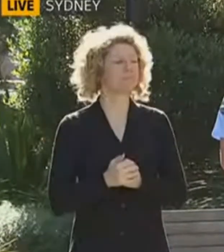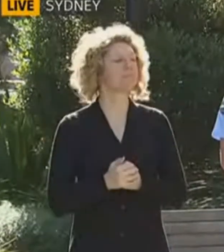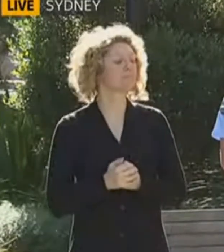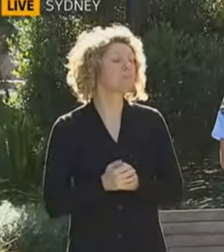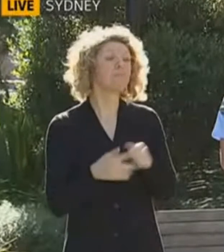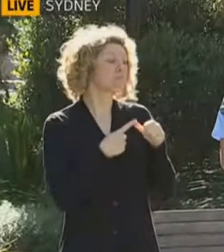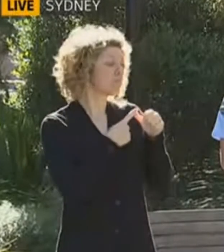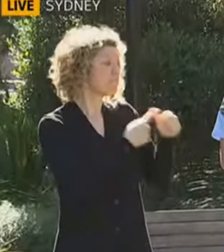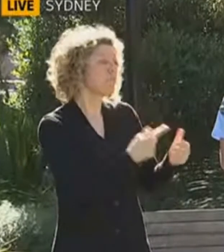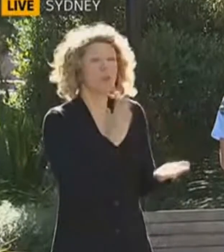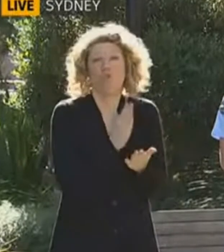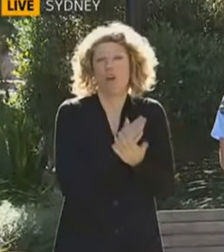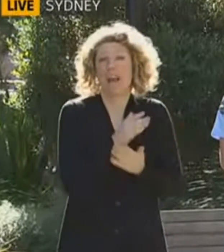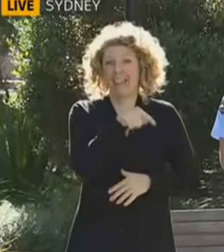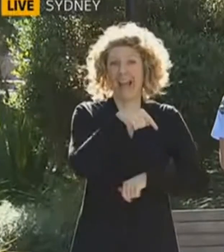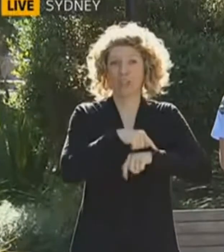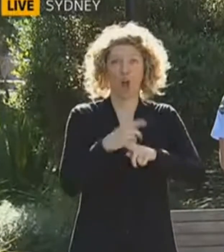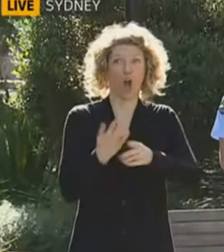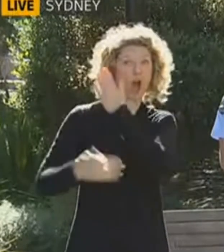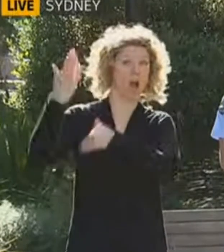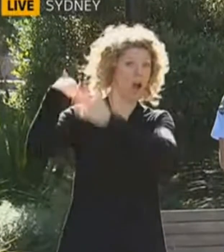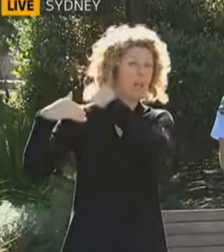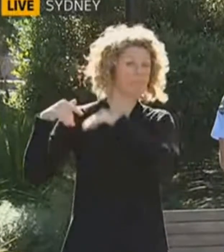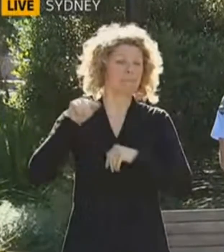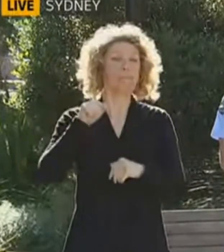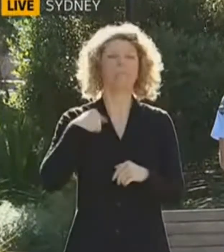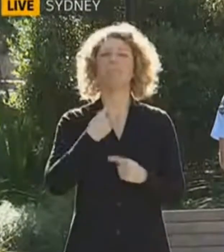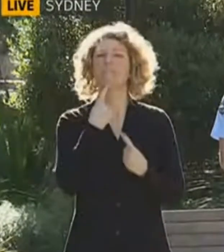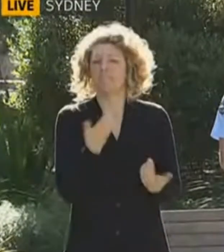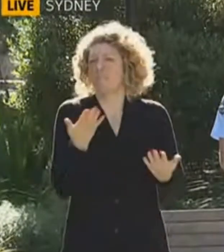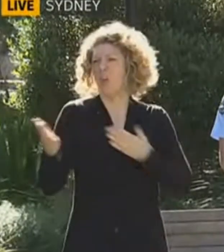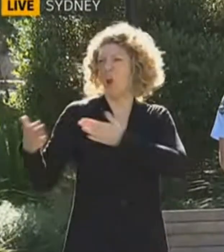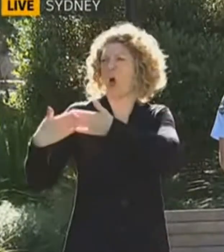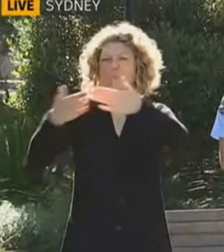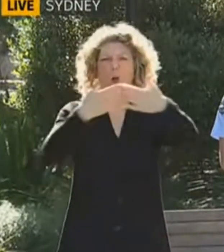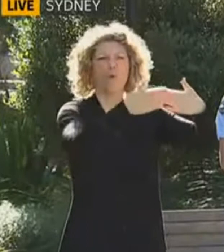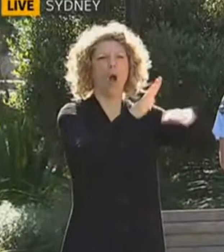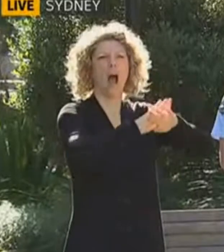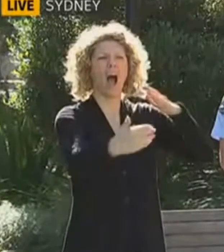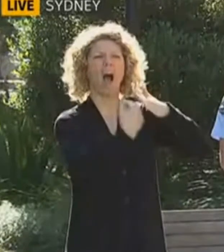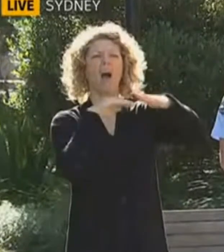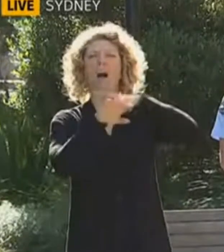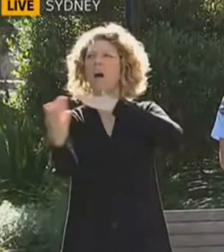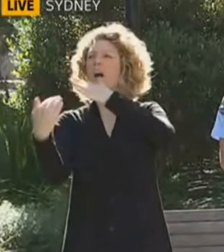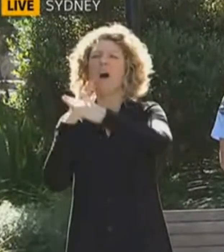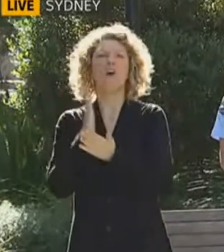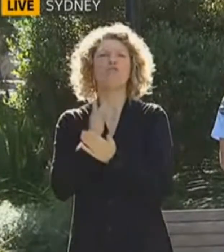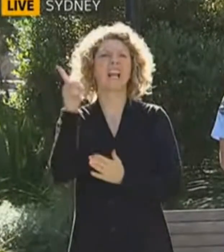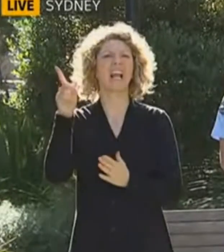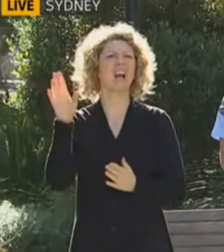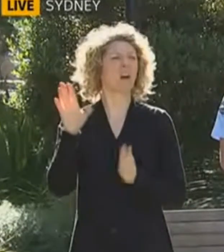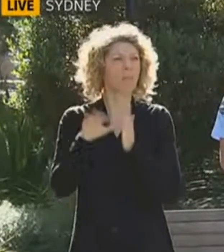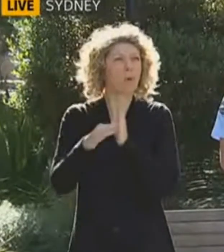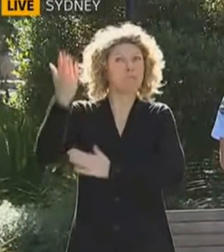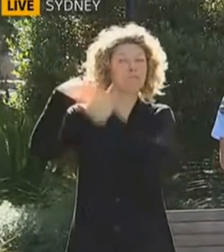or I made those statements, the vast majority of cases that New South Wales and other states were experiencing were from overseas travellers or the direct